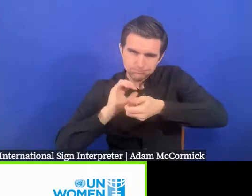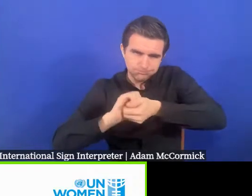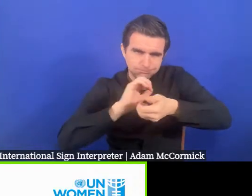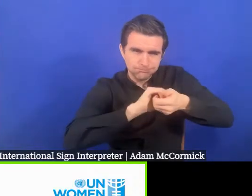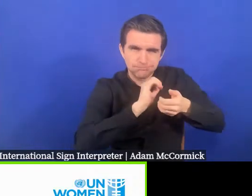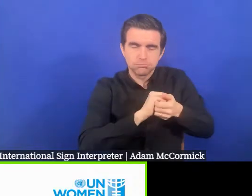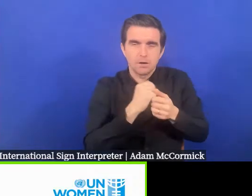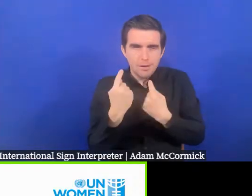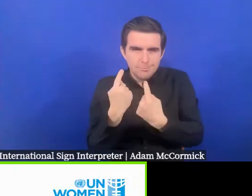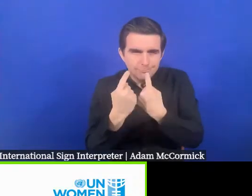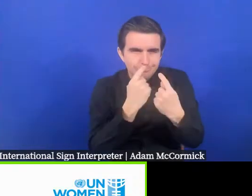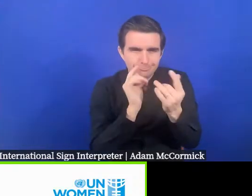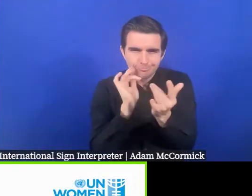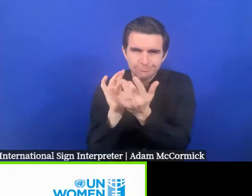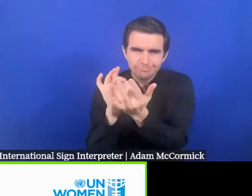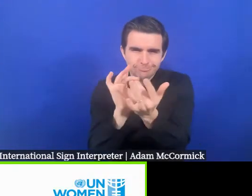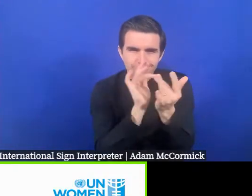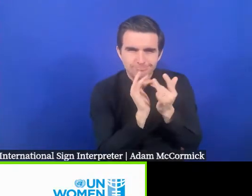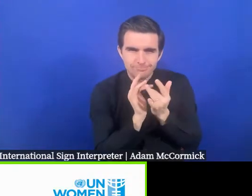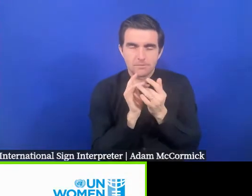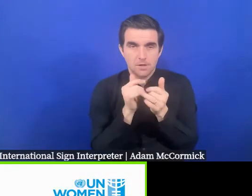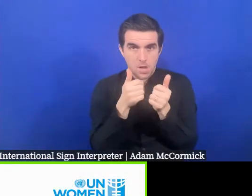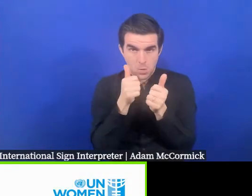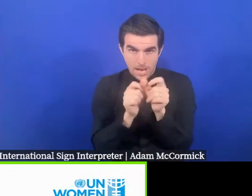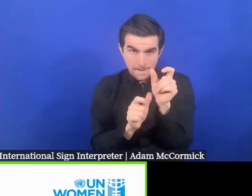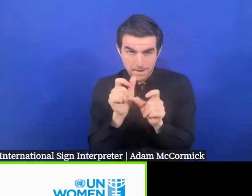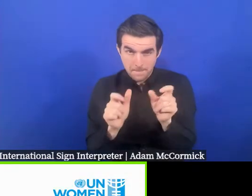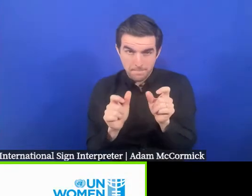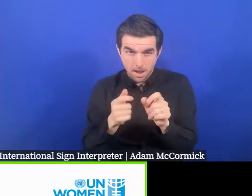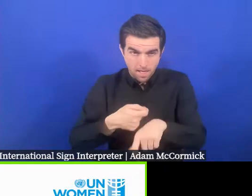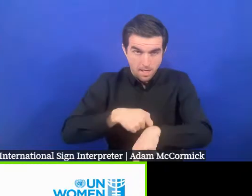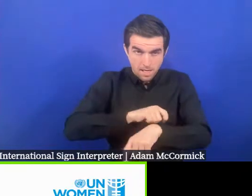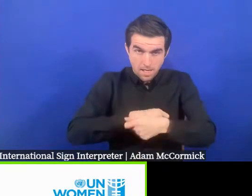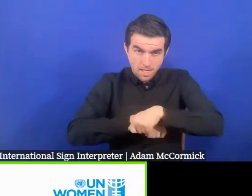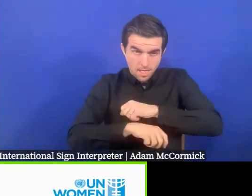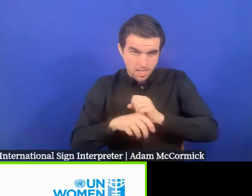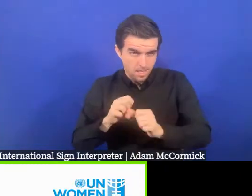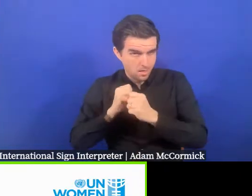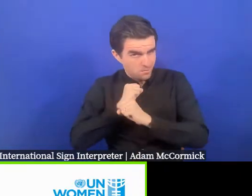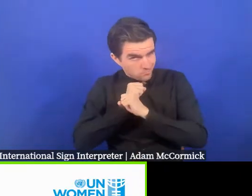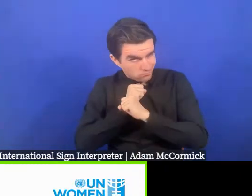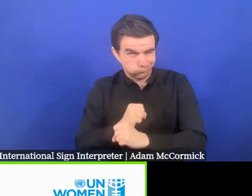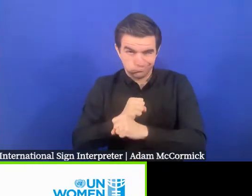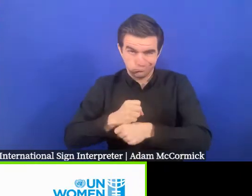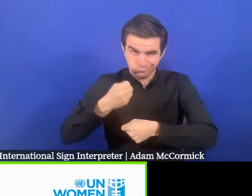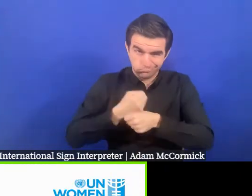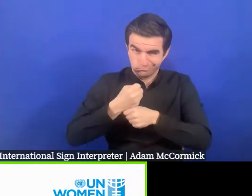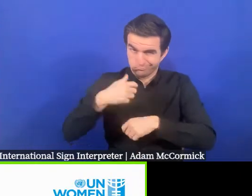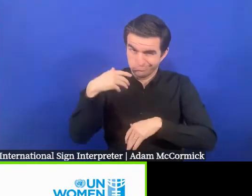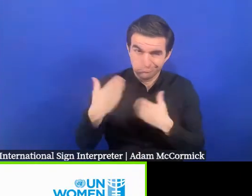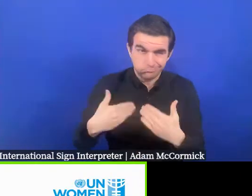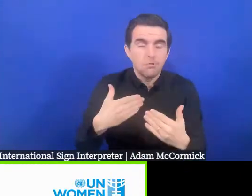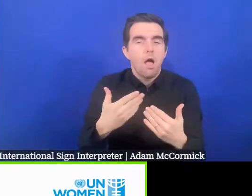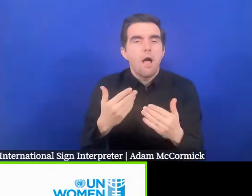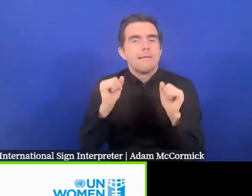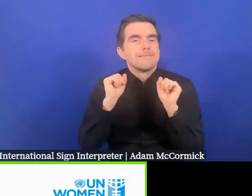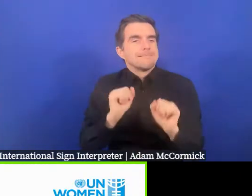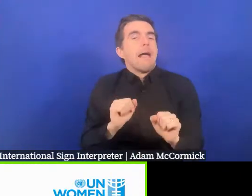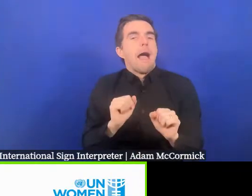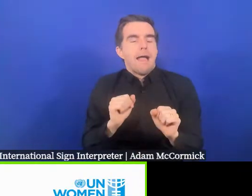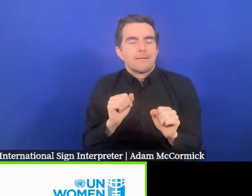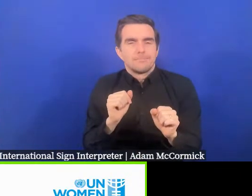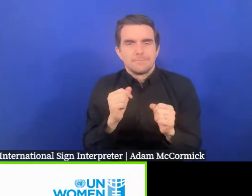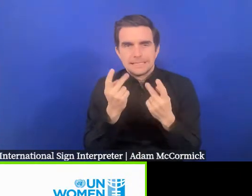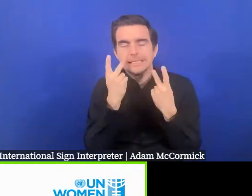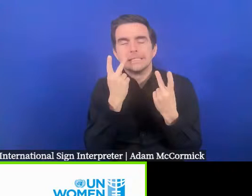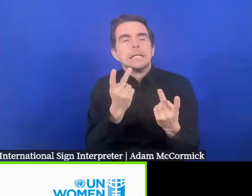dominance of the decision-making process? We have some responses that people are interested in those steps that